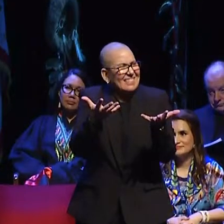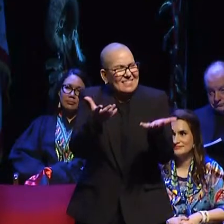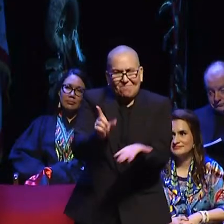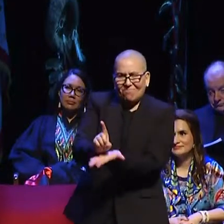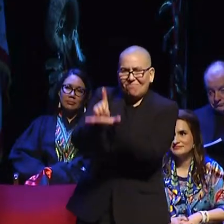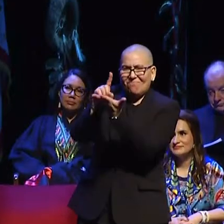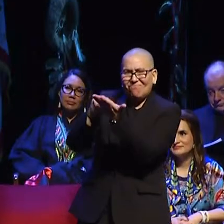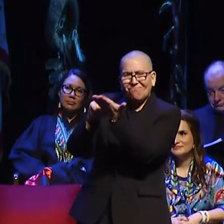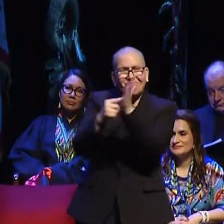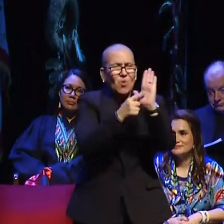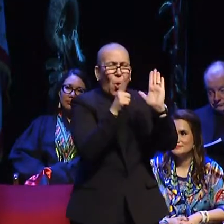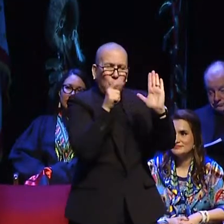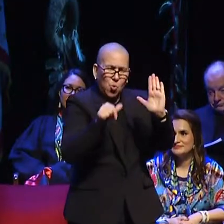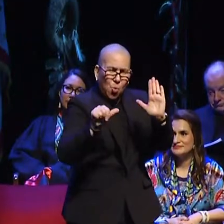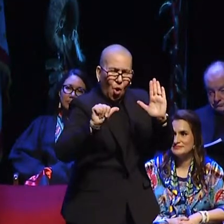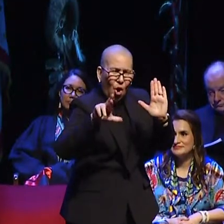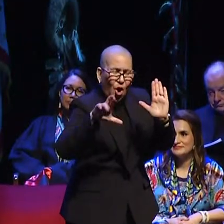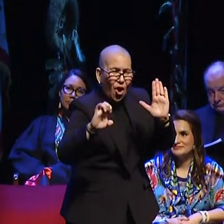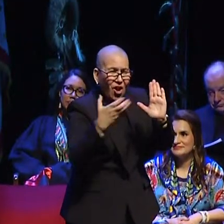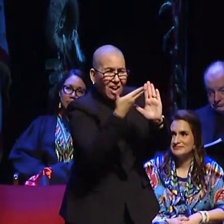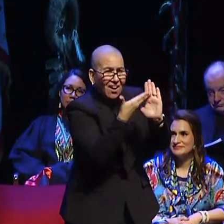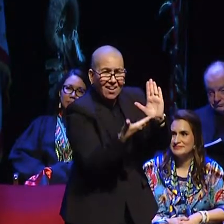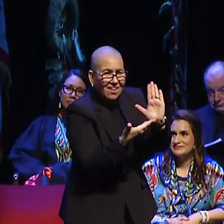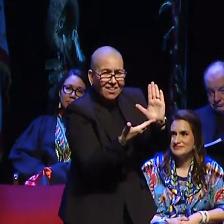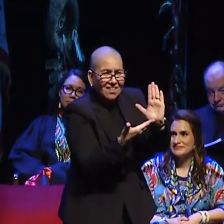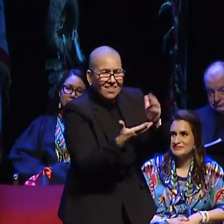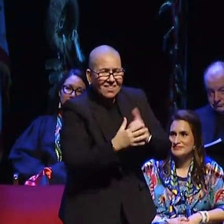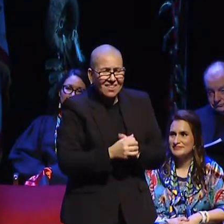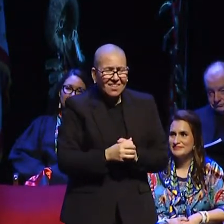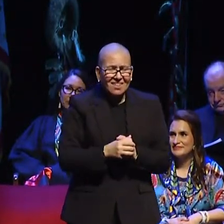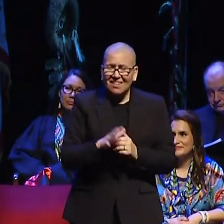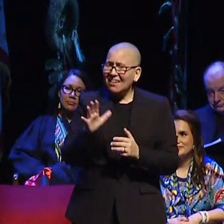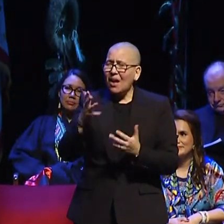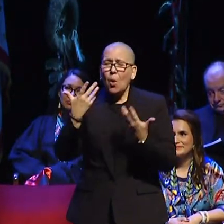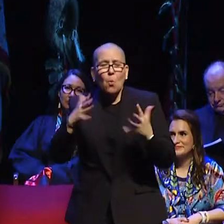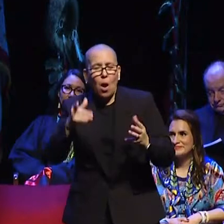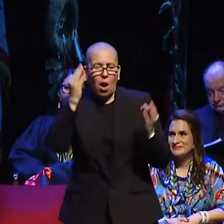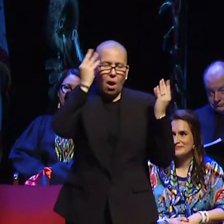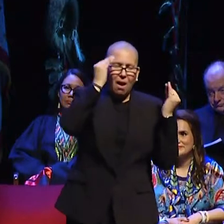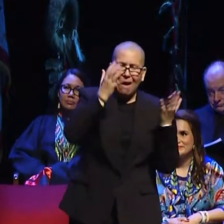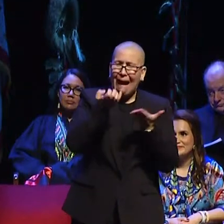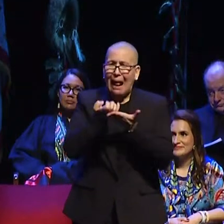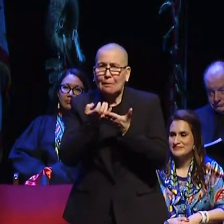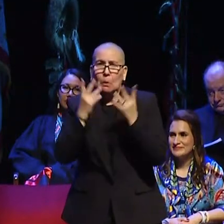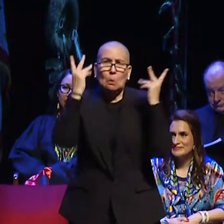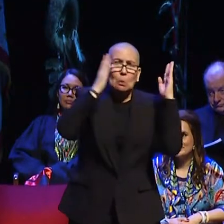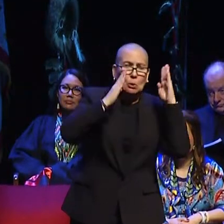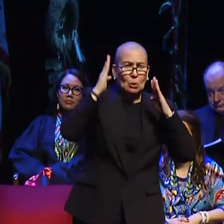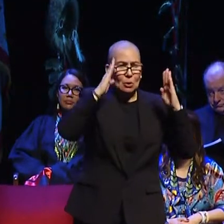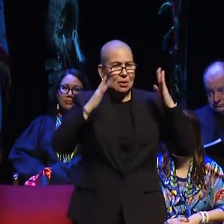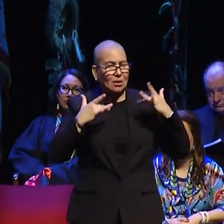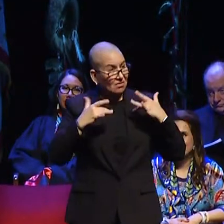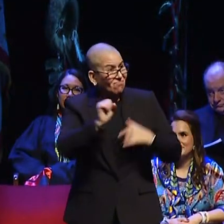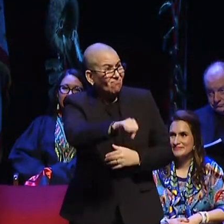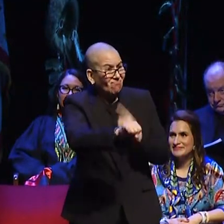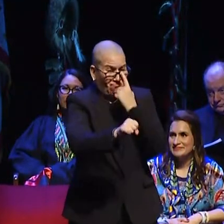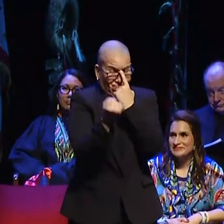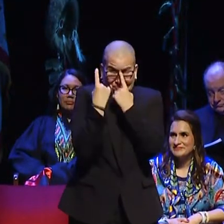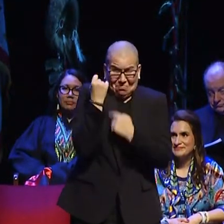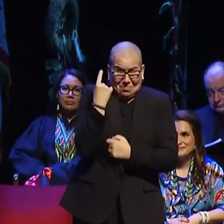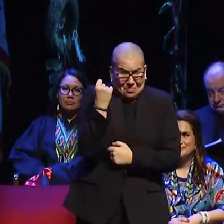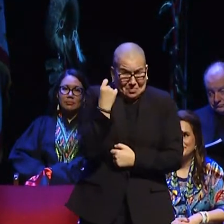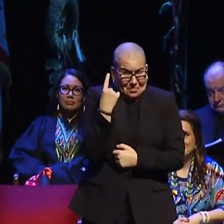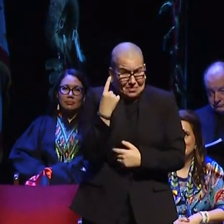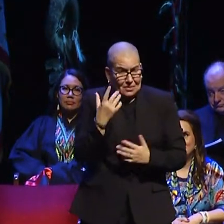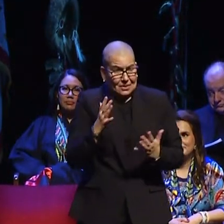about what is the future, the economics look like, what are these happening, we're aging, we're doing those things, that's all correct. The answer sits right in